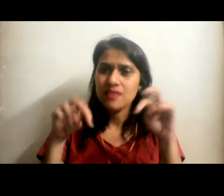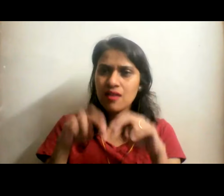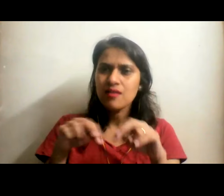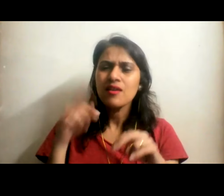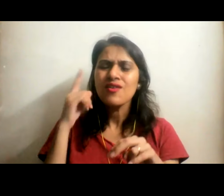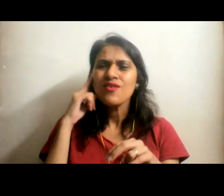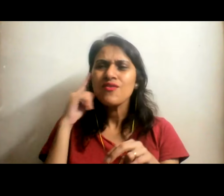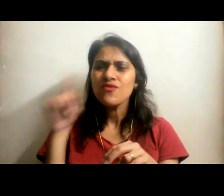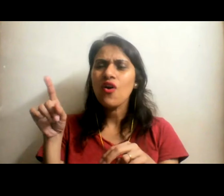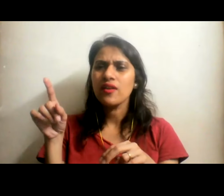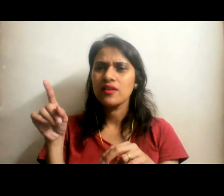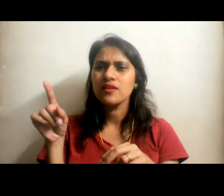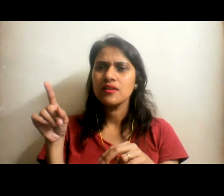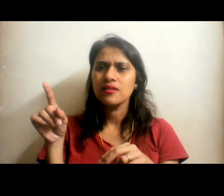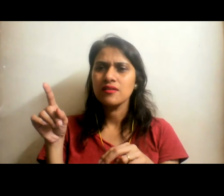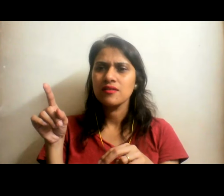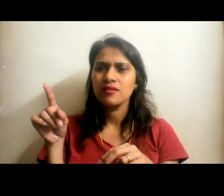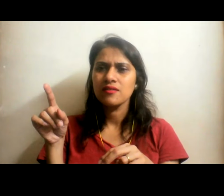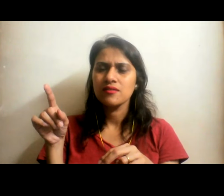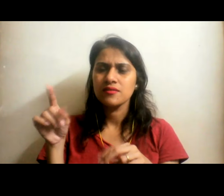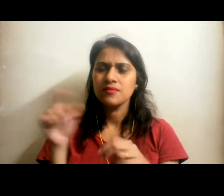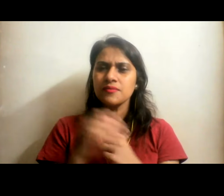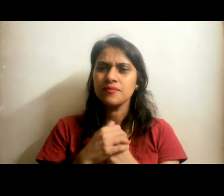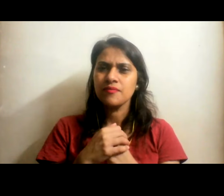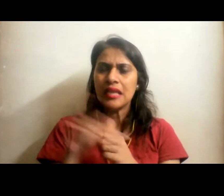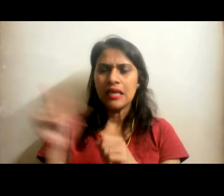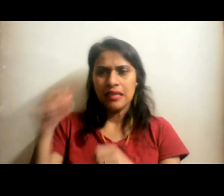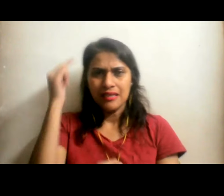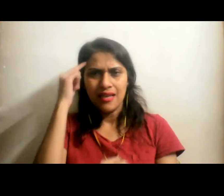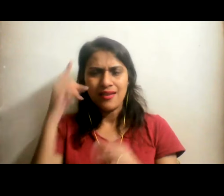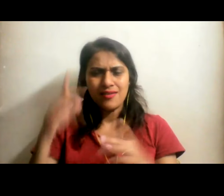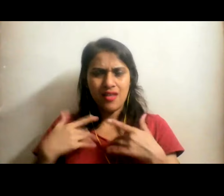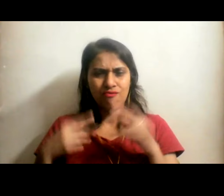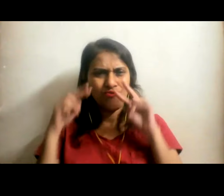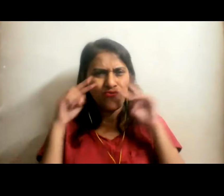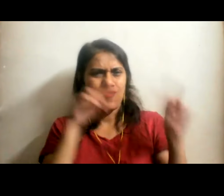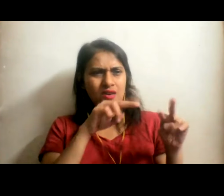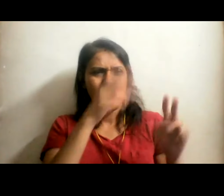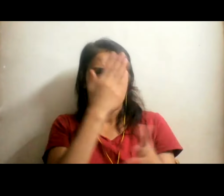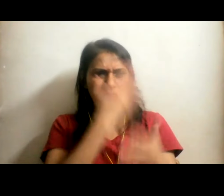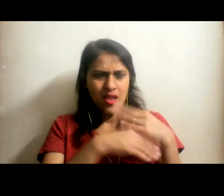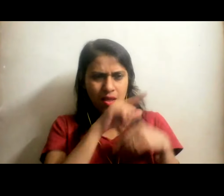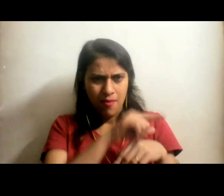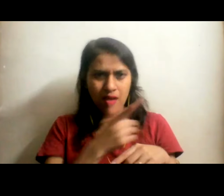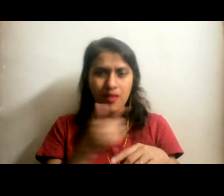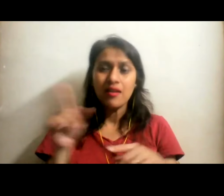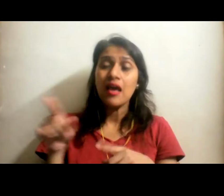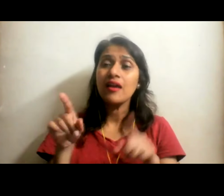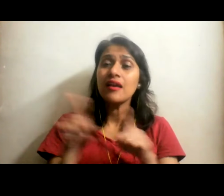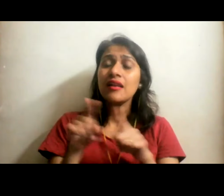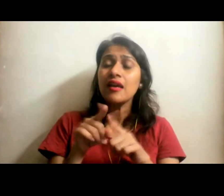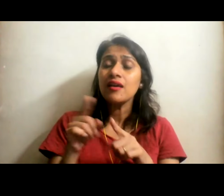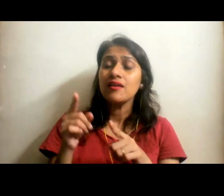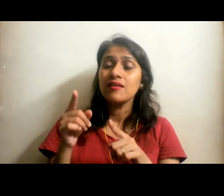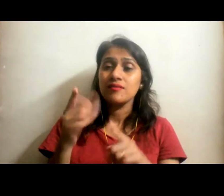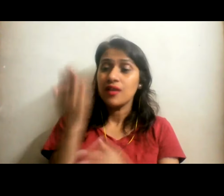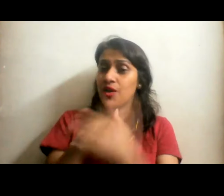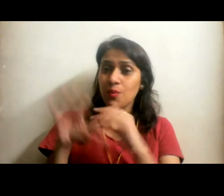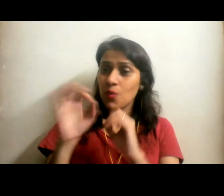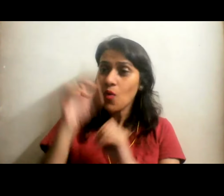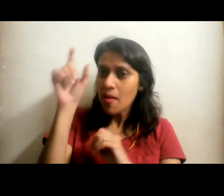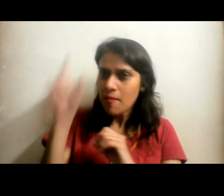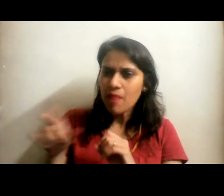regarding the abled researcher, and they think that the abled researcher could be some bias, or